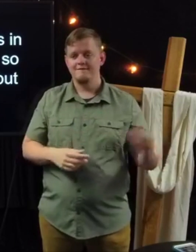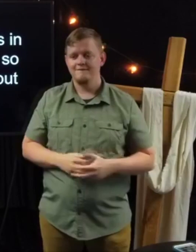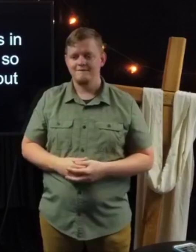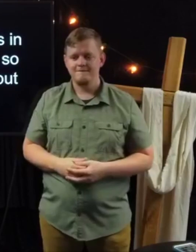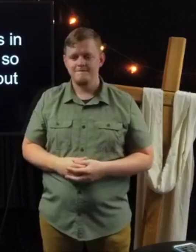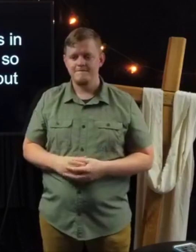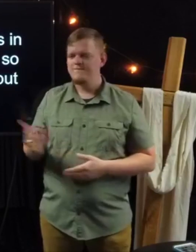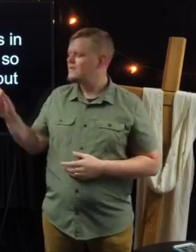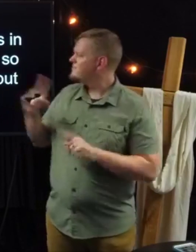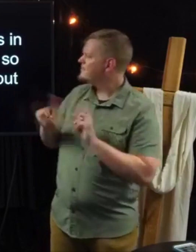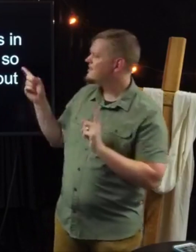So Jesus got in the boat and he left.